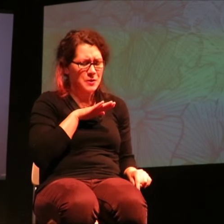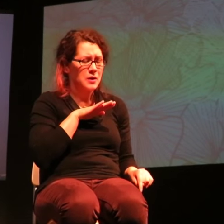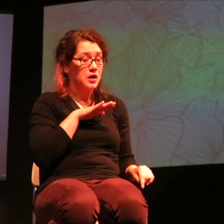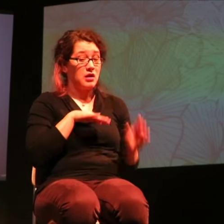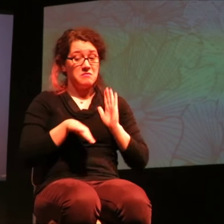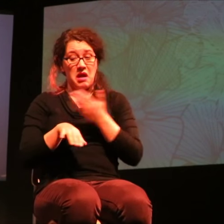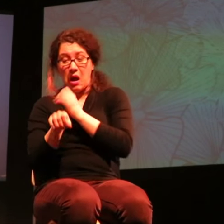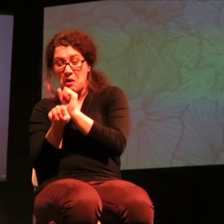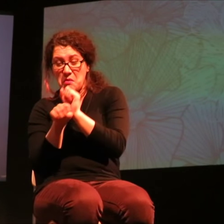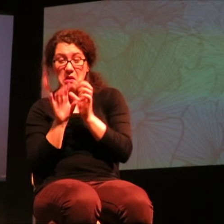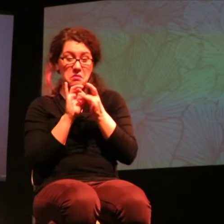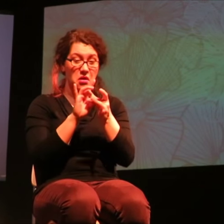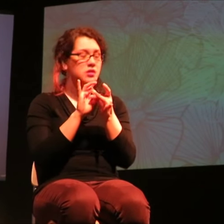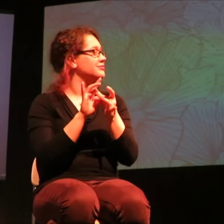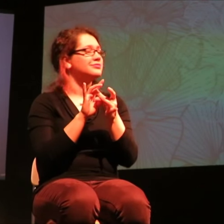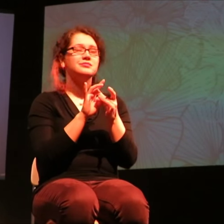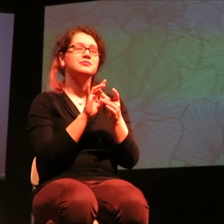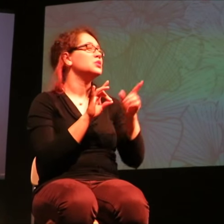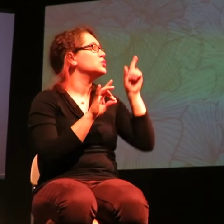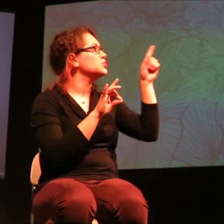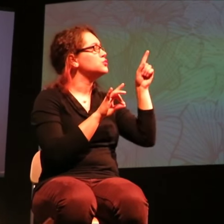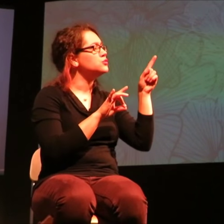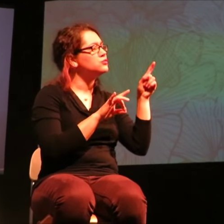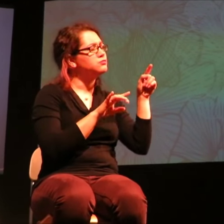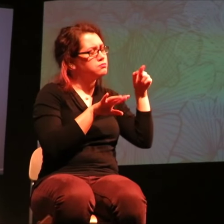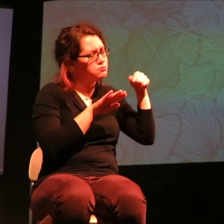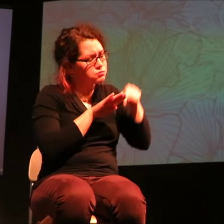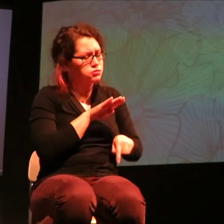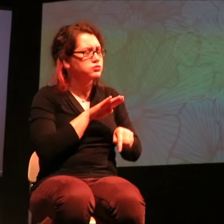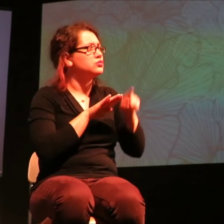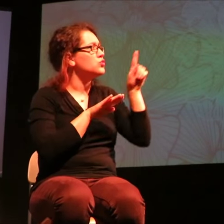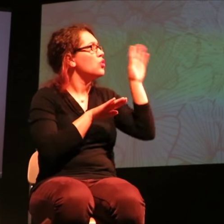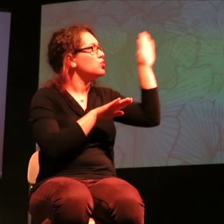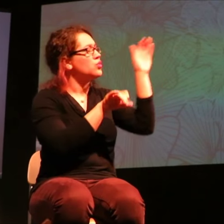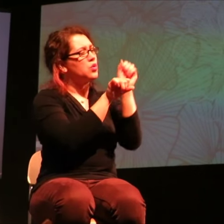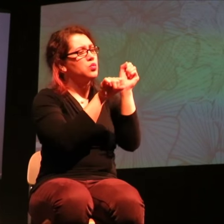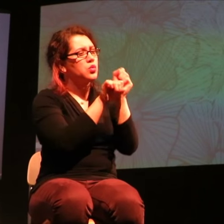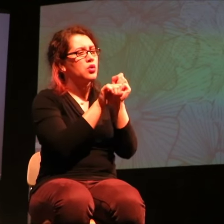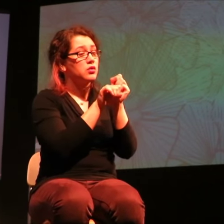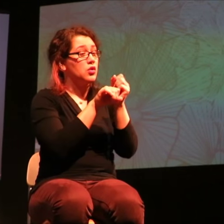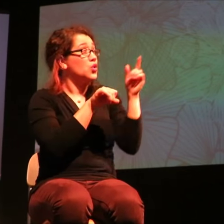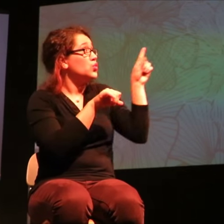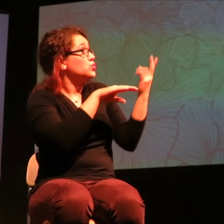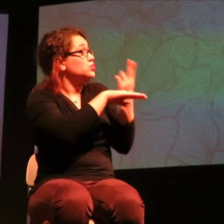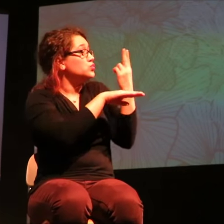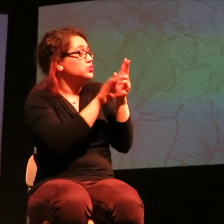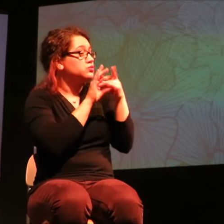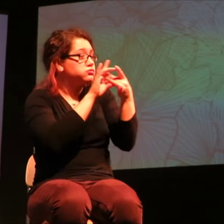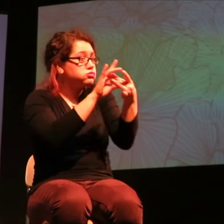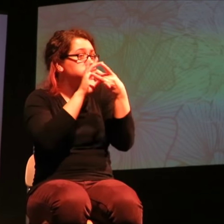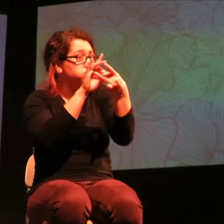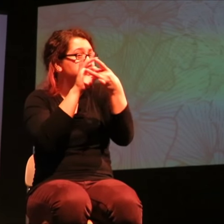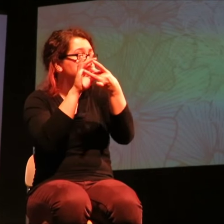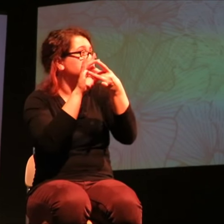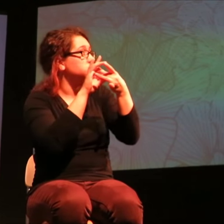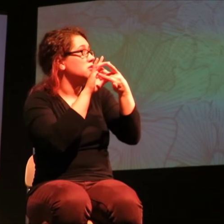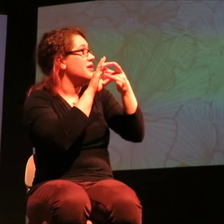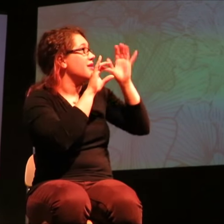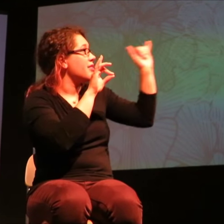do in the context of relationships, but it is what you do through relationships that transforms us. And so may